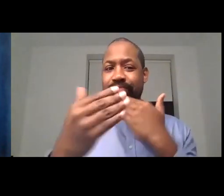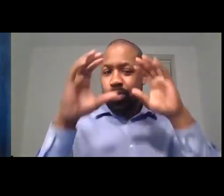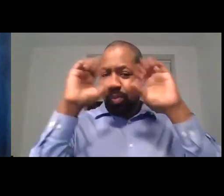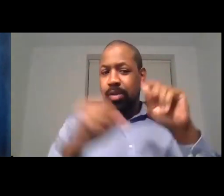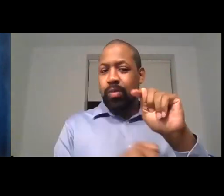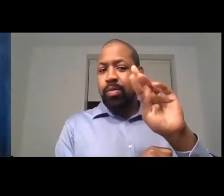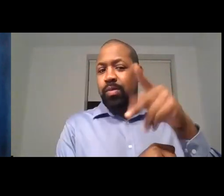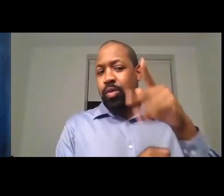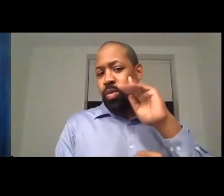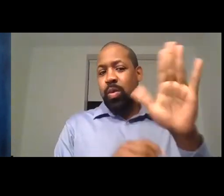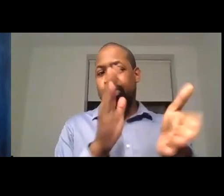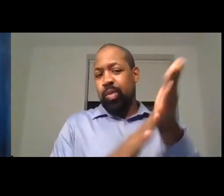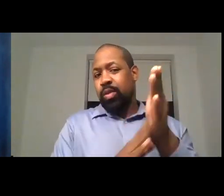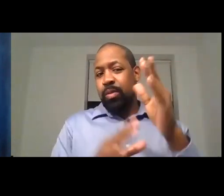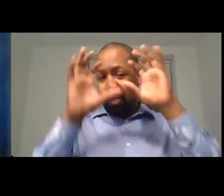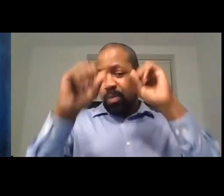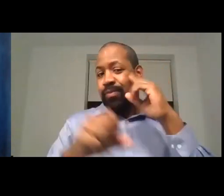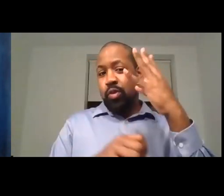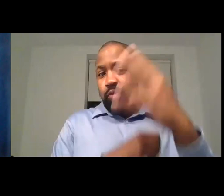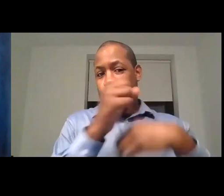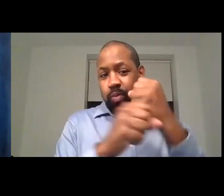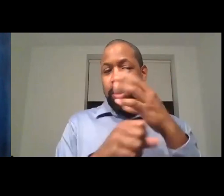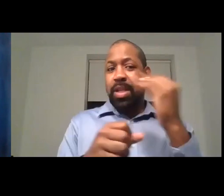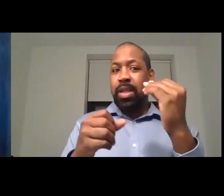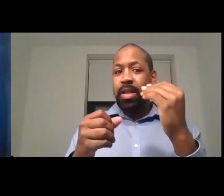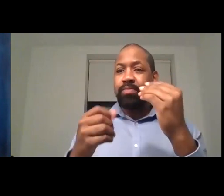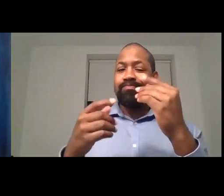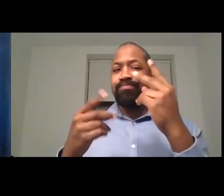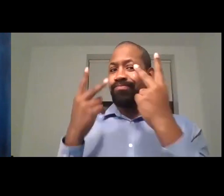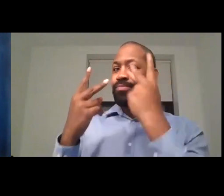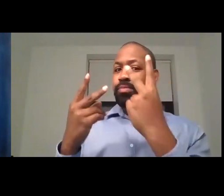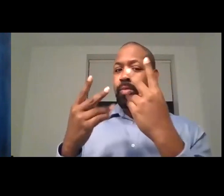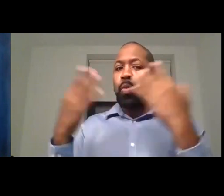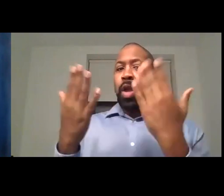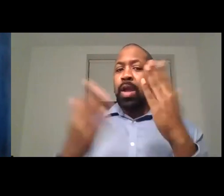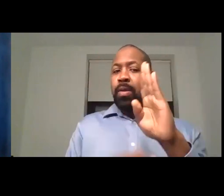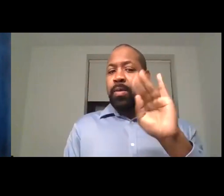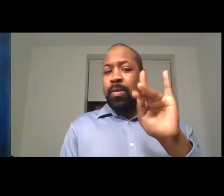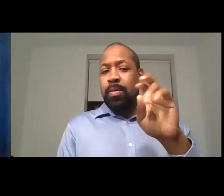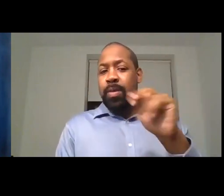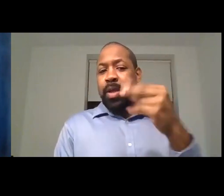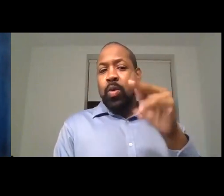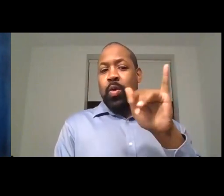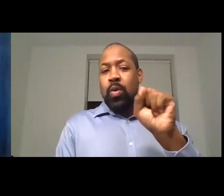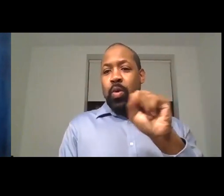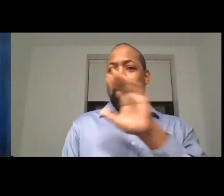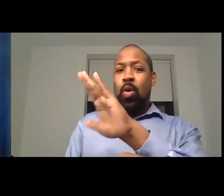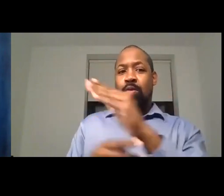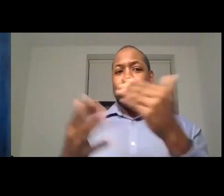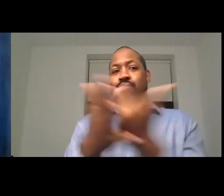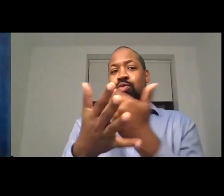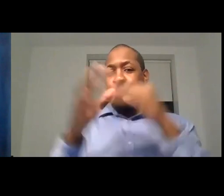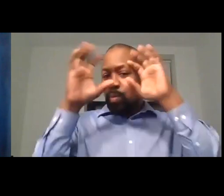I just want to say thank you so much to Tim for running this meeting for the last 4 years. And